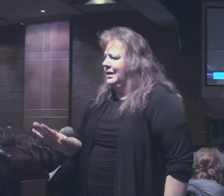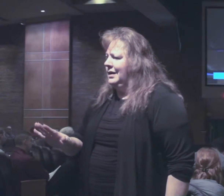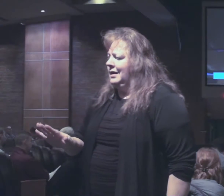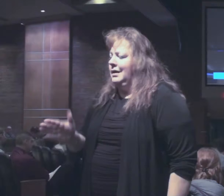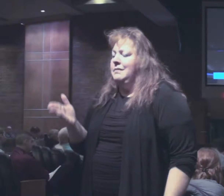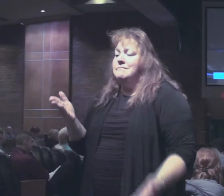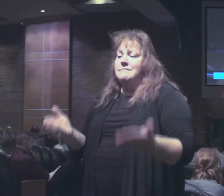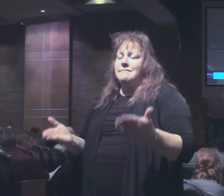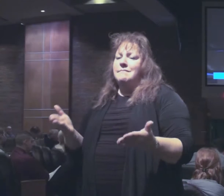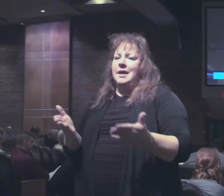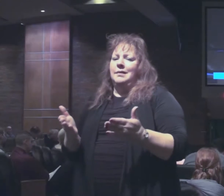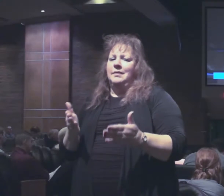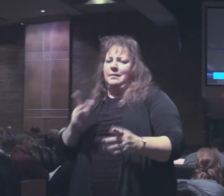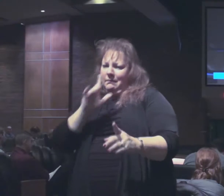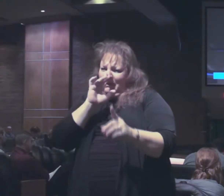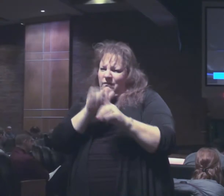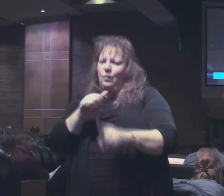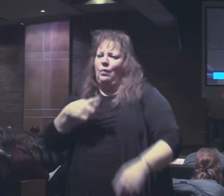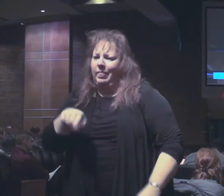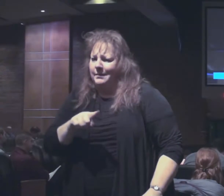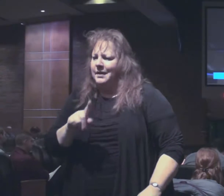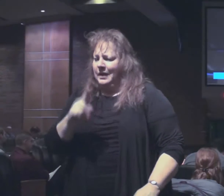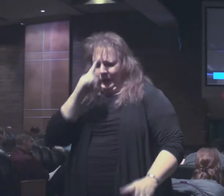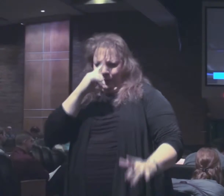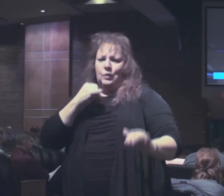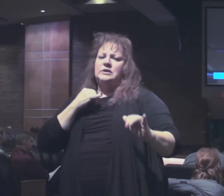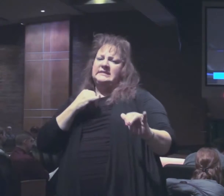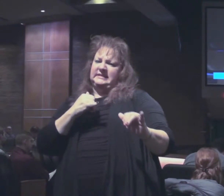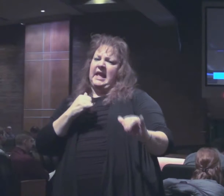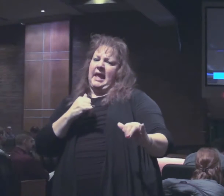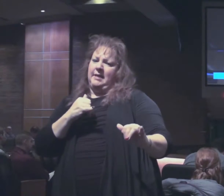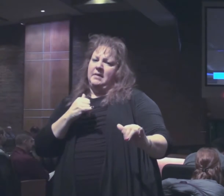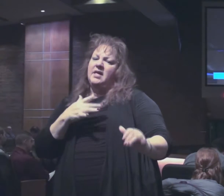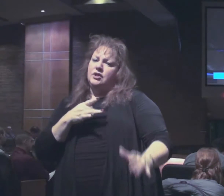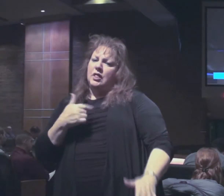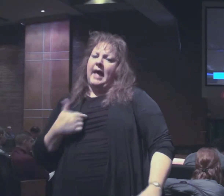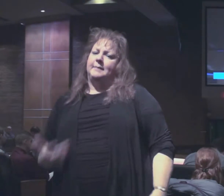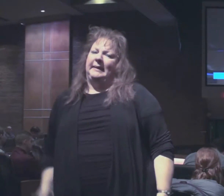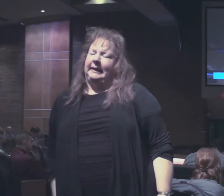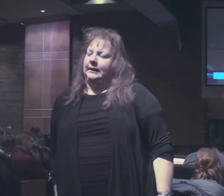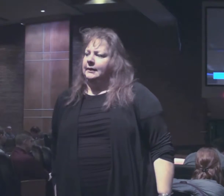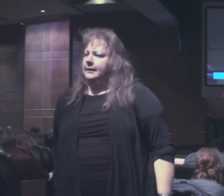And maybe if we delude them into thinking we're just like them, they'll like us.